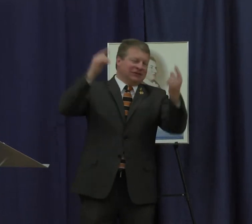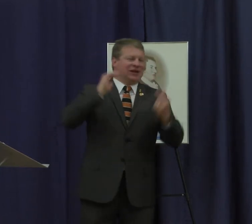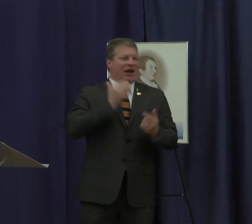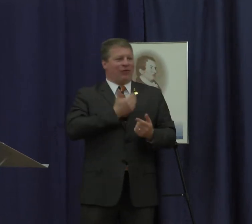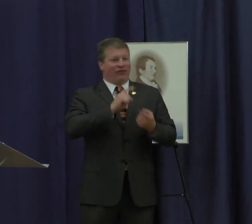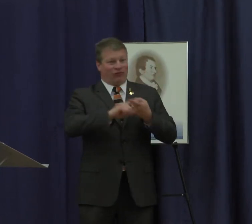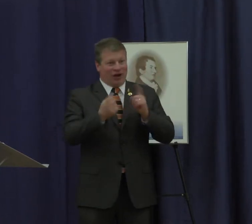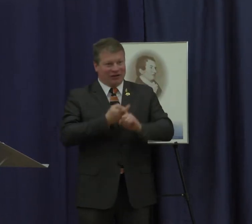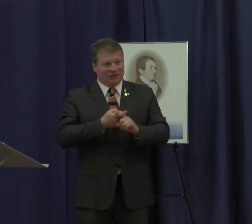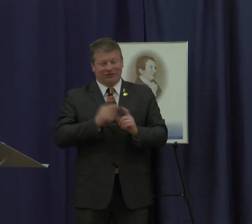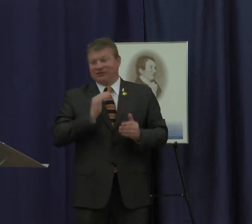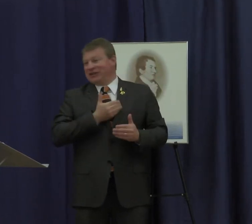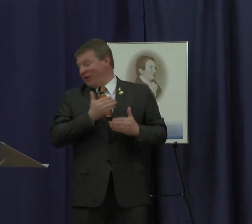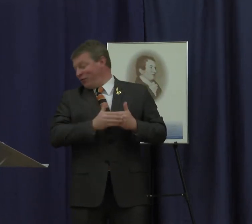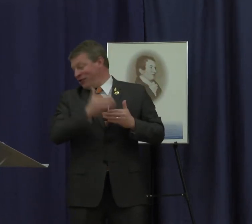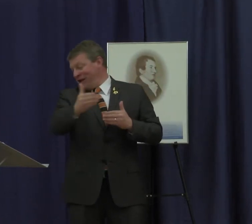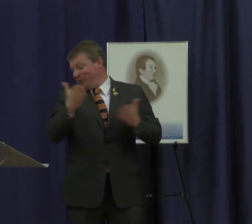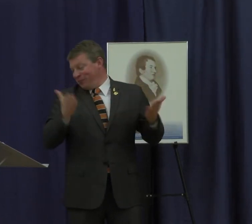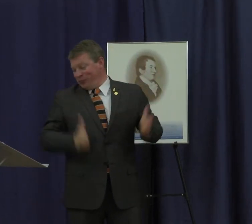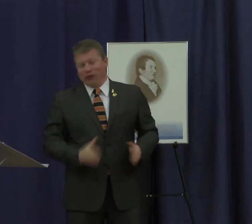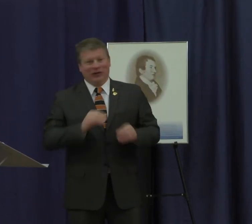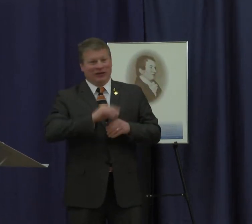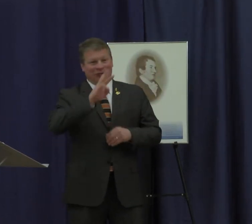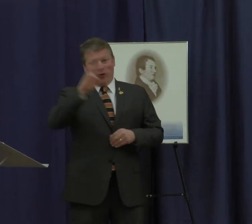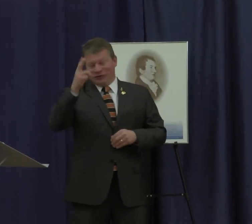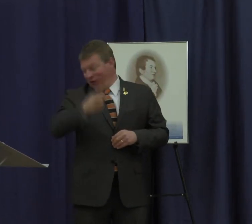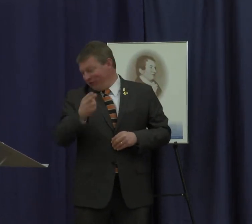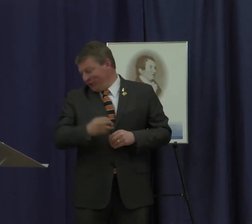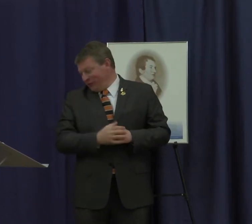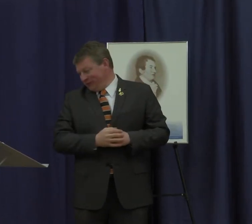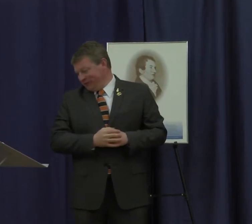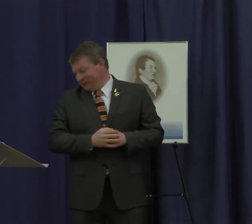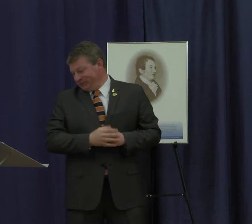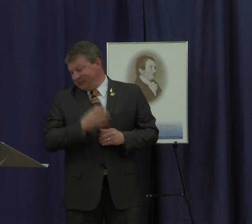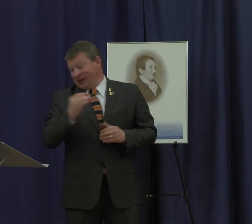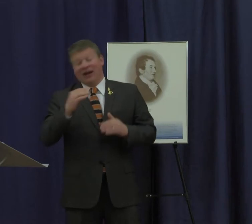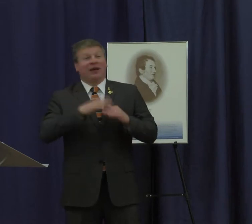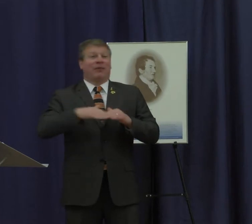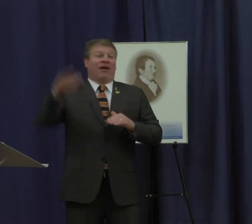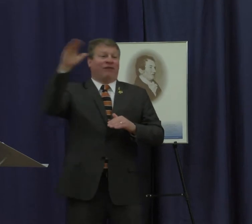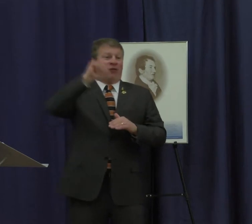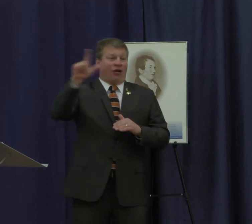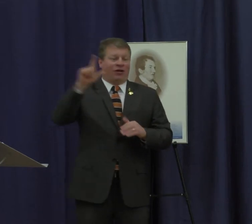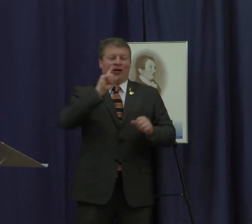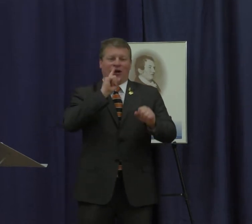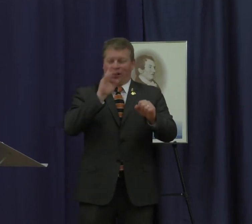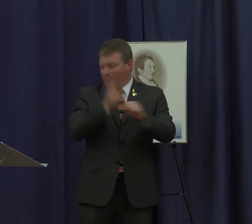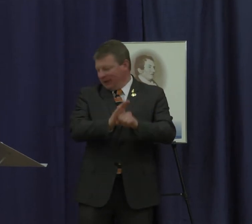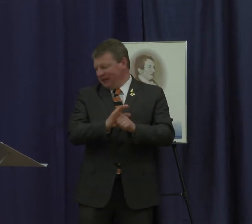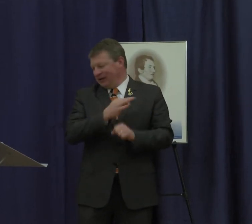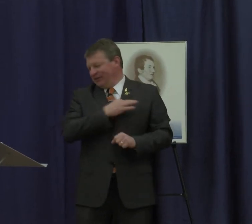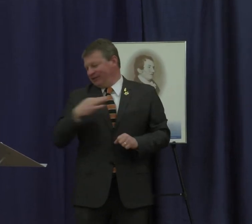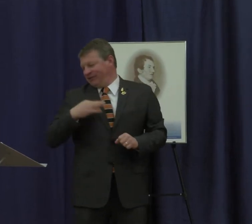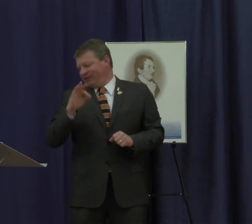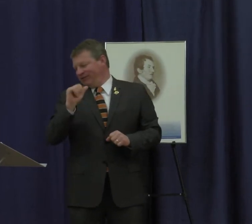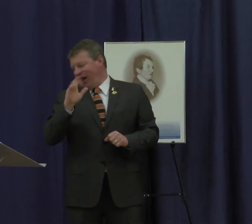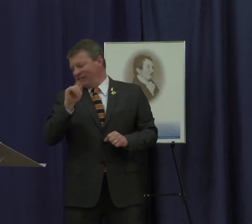I'm speaking. She's been our friend, our neighbor in West Hartford, and above all, a